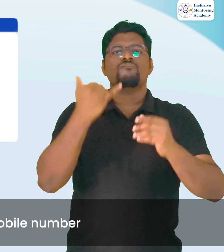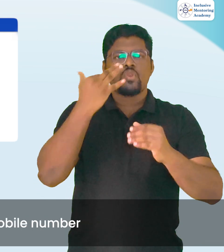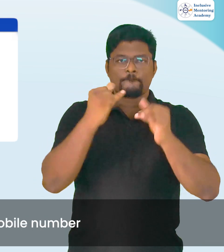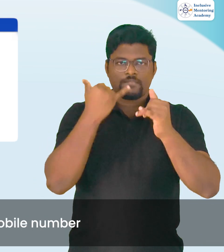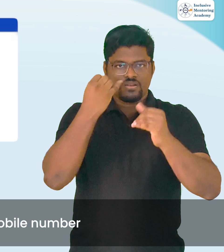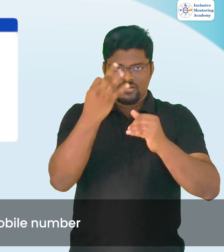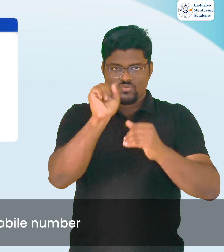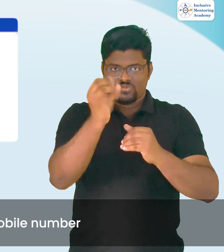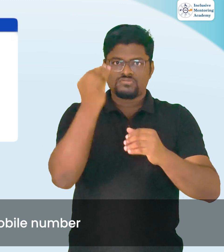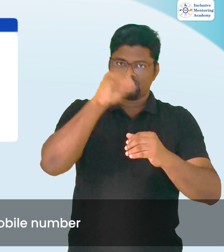mobile number.